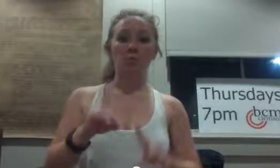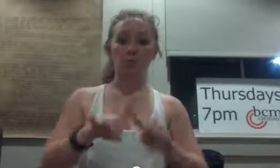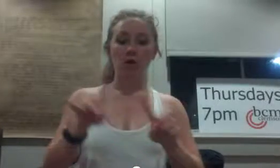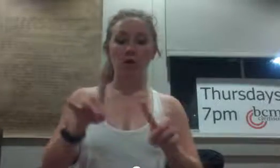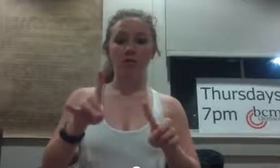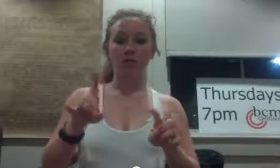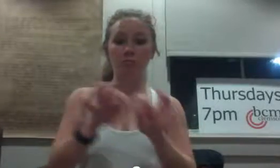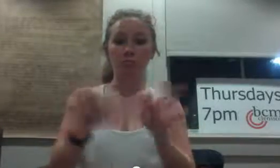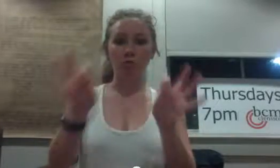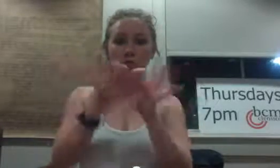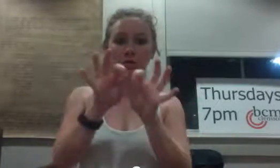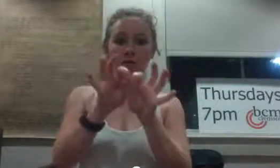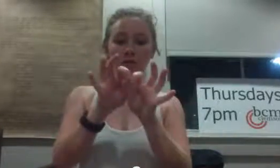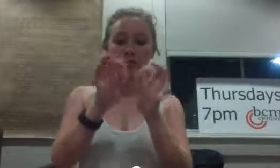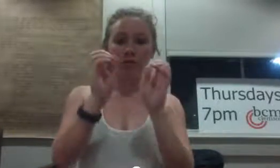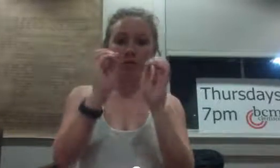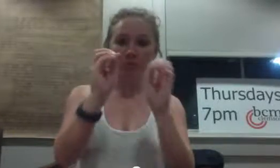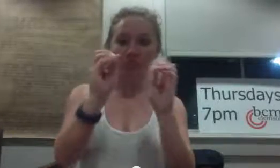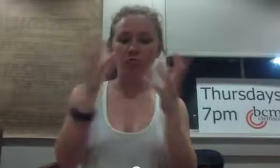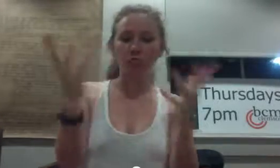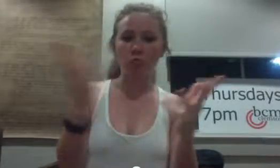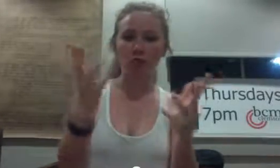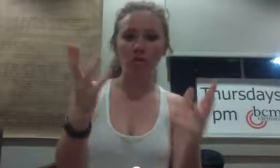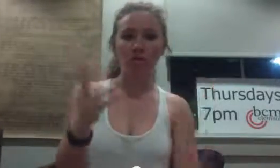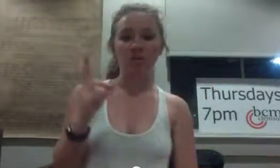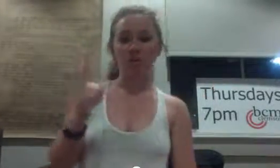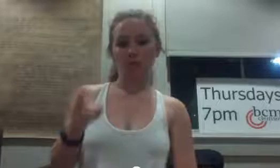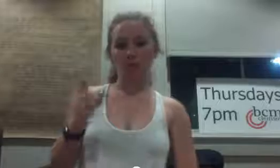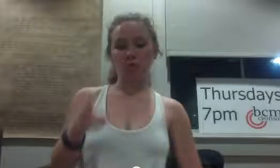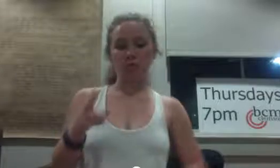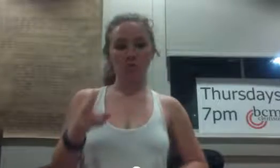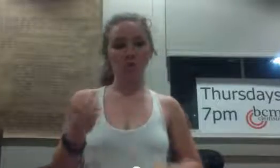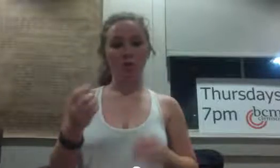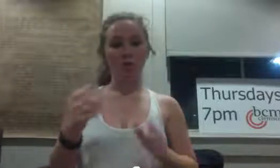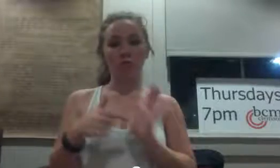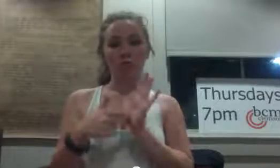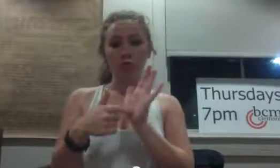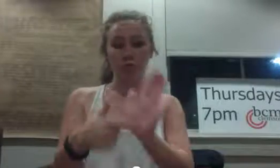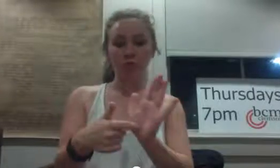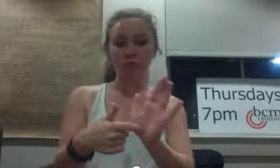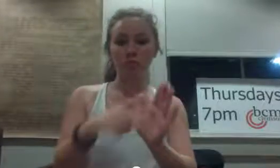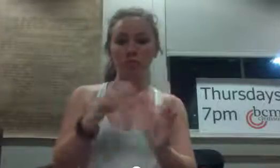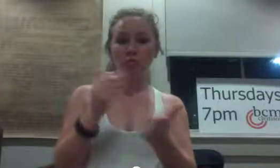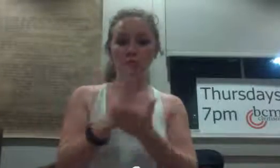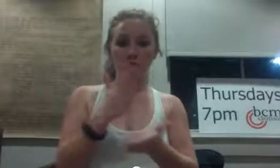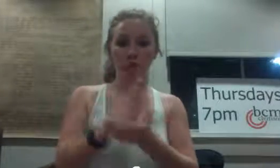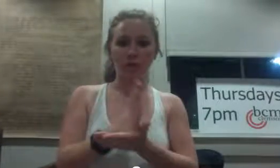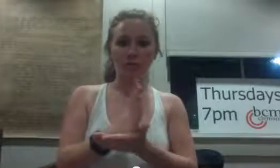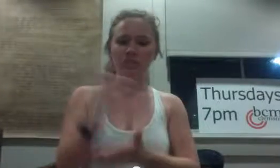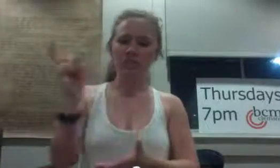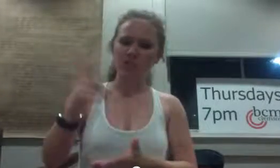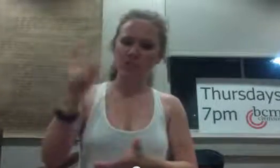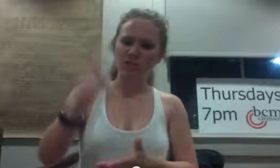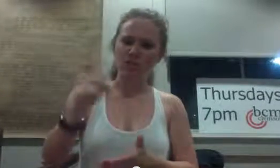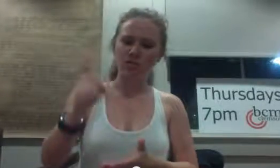they all thought that they deserved these basic rights too. And so what this shows is that